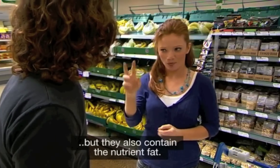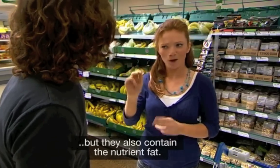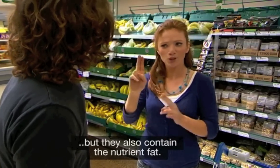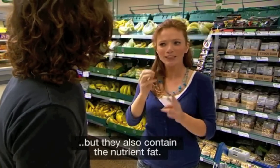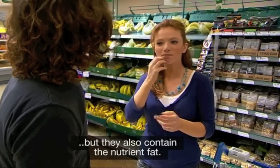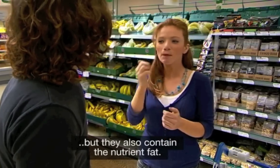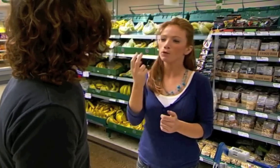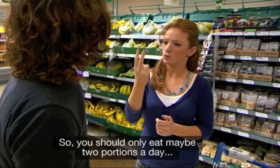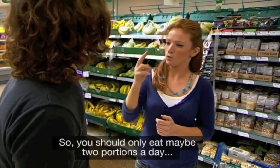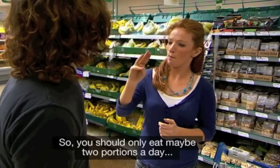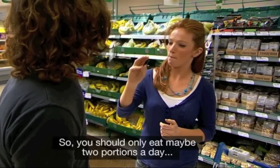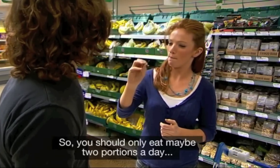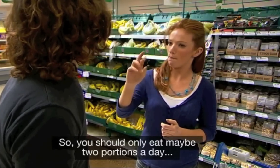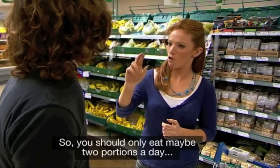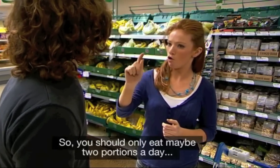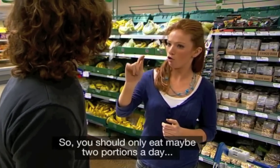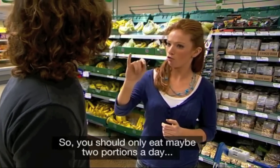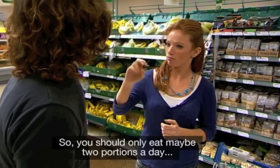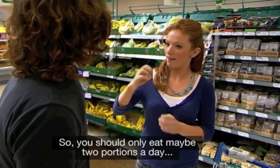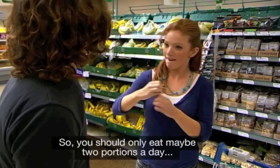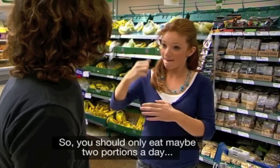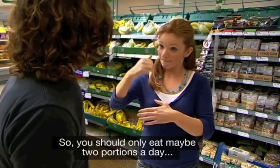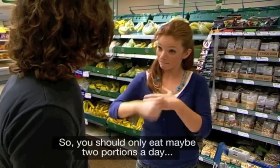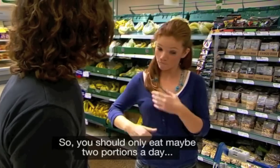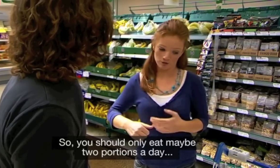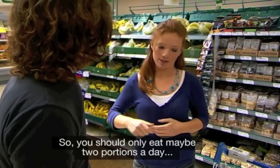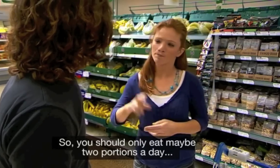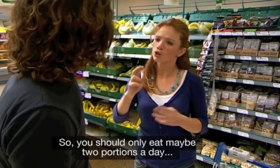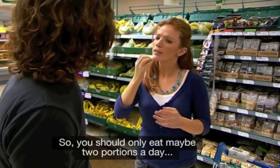fat. So you should only eat maybe 2 portions a day,